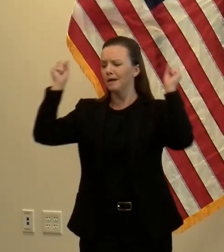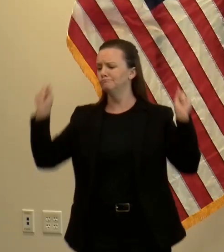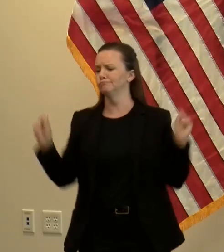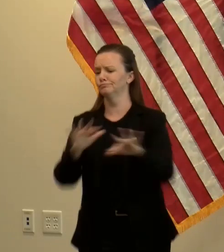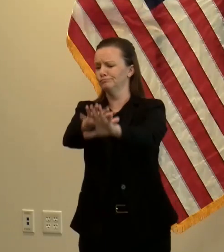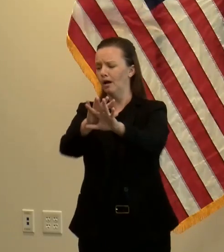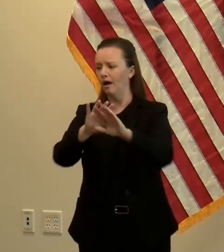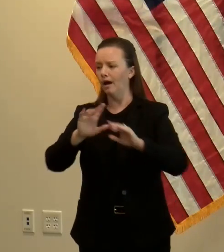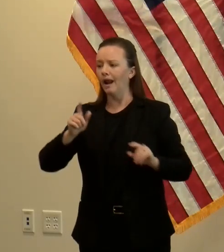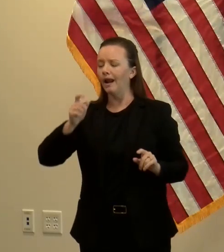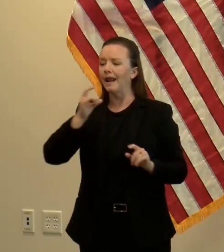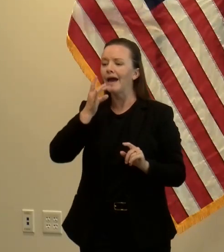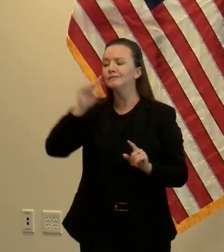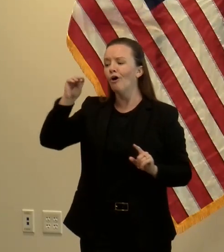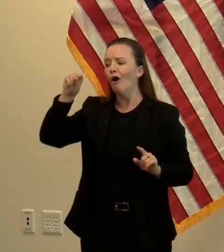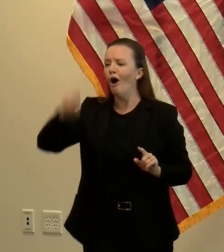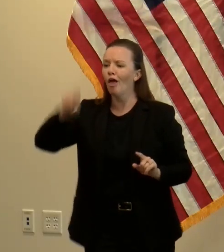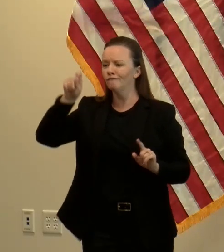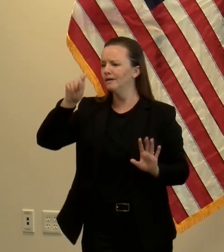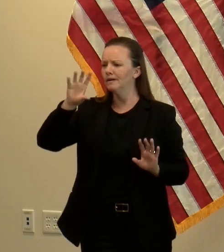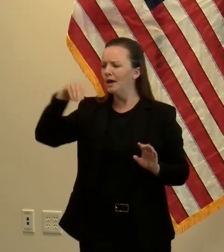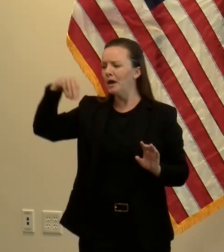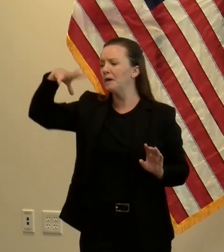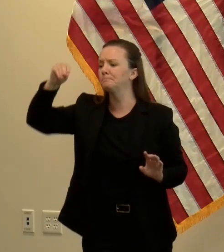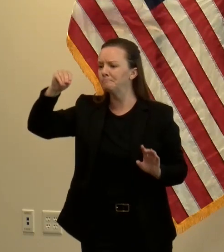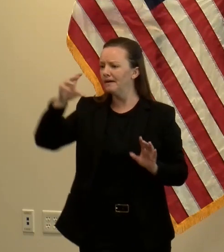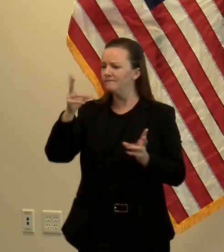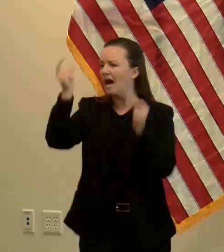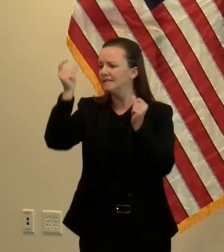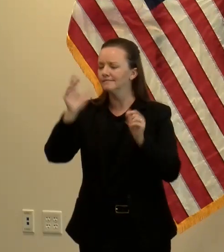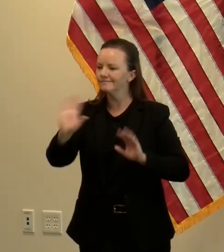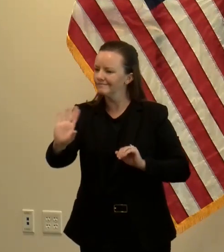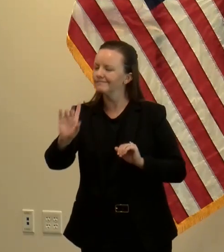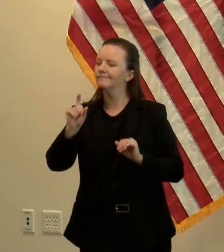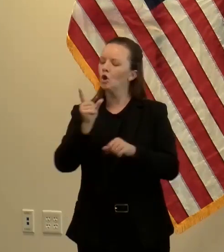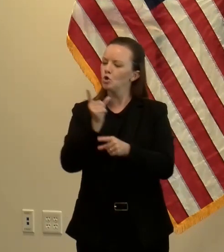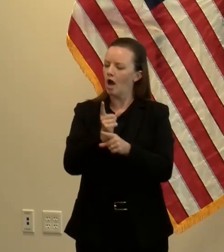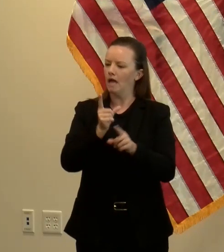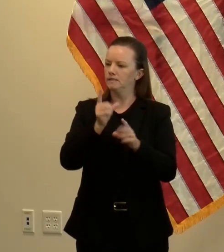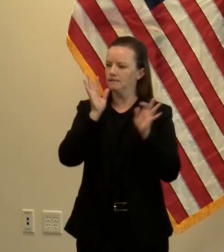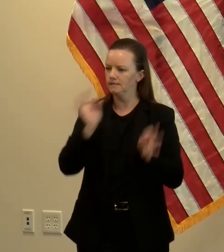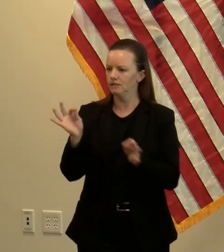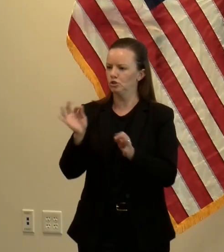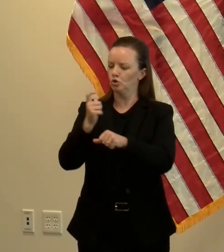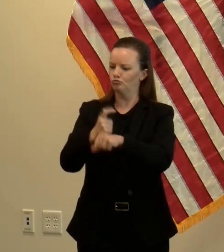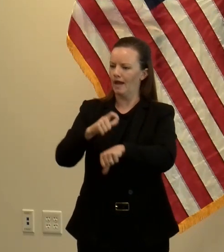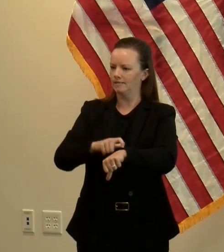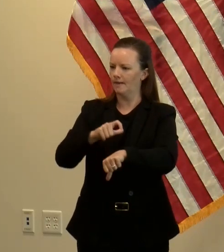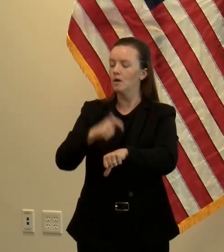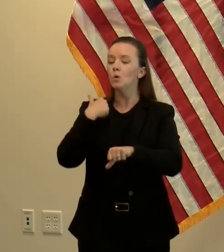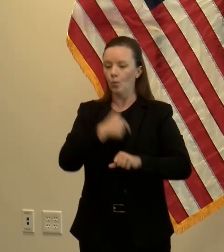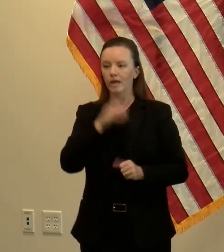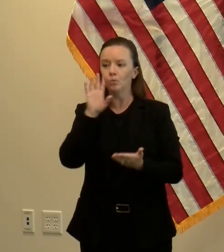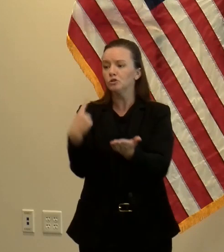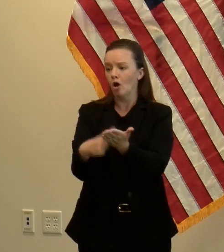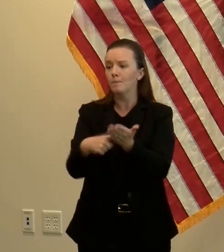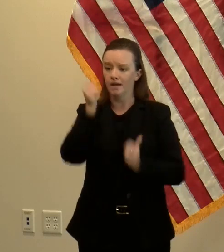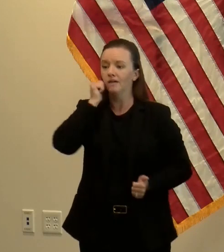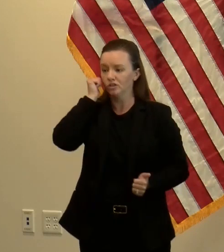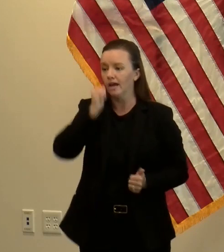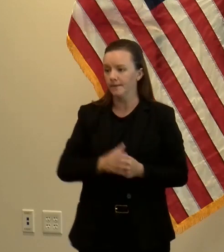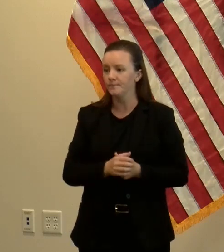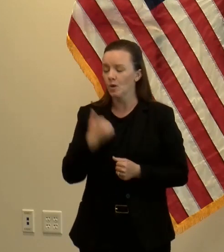light switch and turning on a light switch. It's about making the right decisions at the right time. And yeah, we'll be talking about it every day,